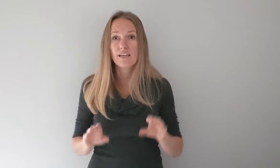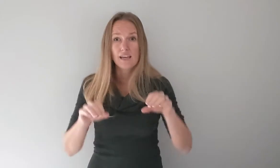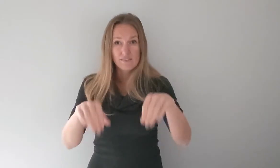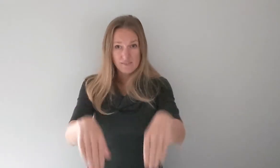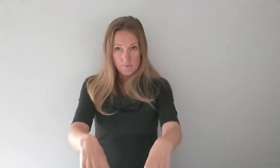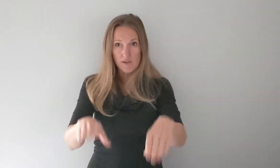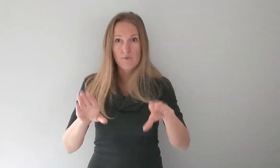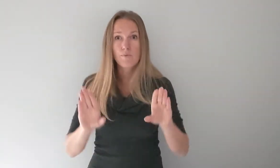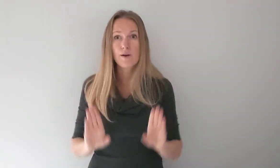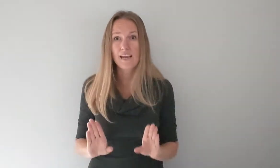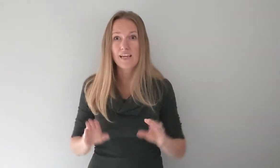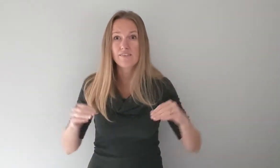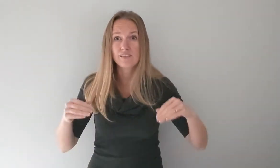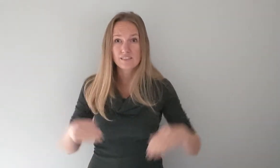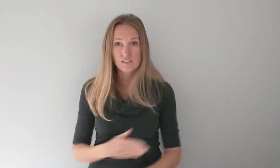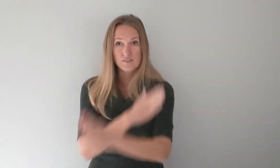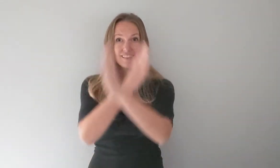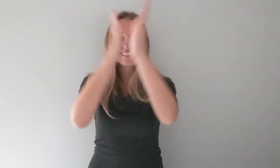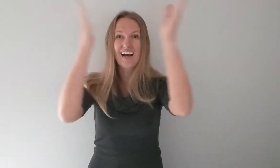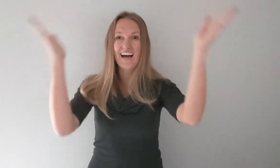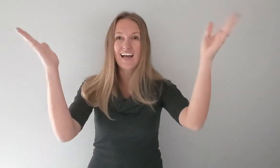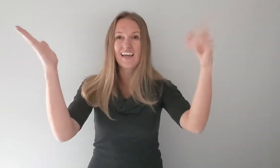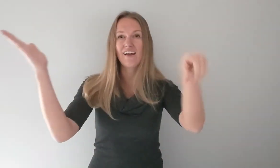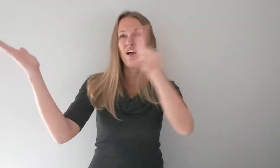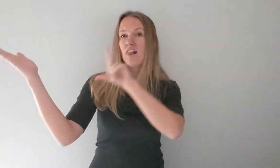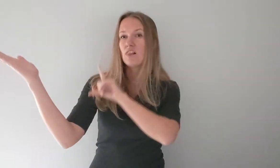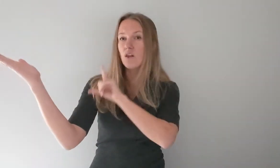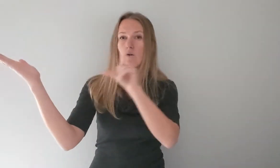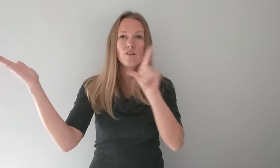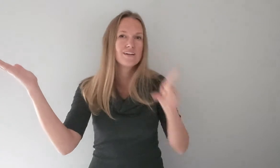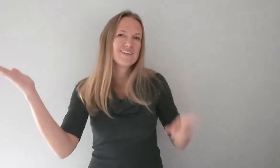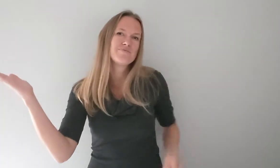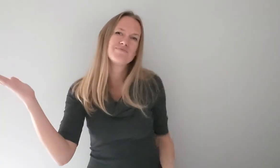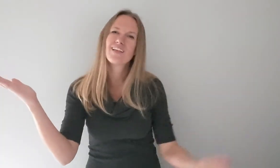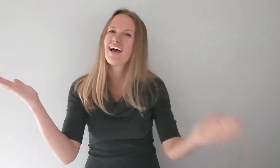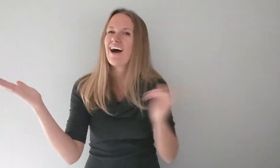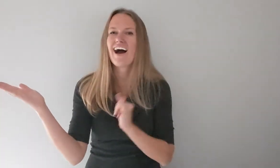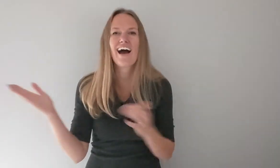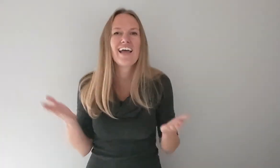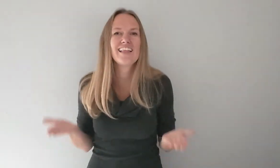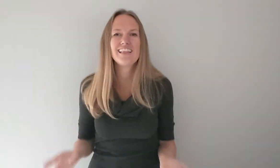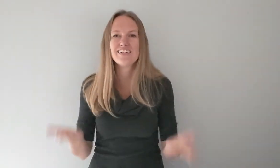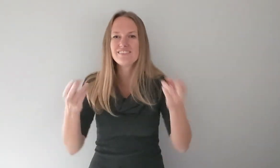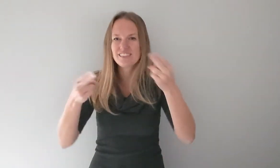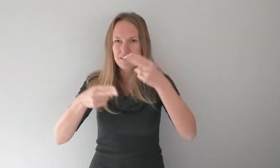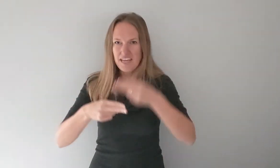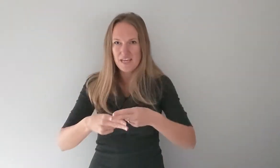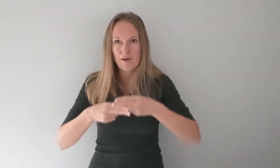and from the grave to the sky, Lord, I lift your name